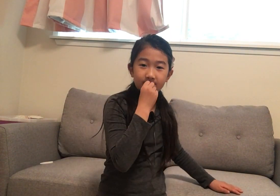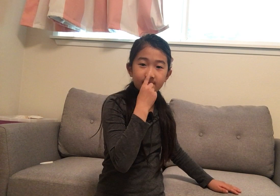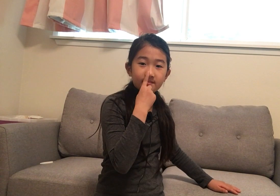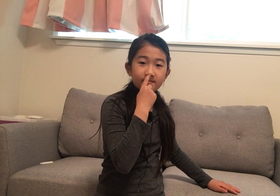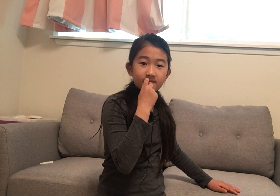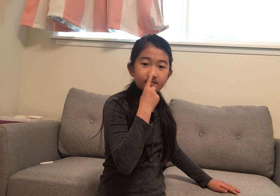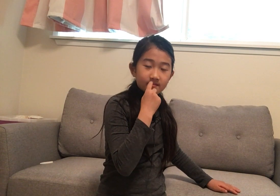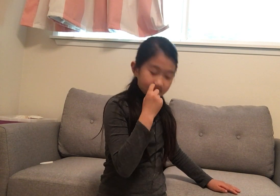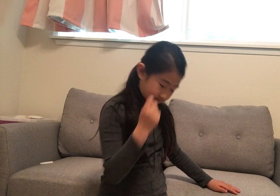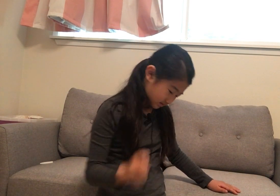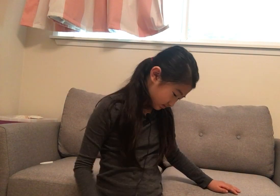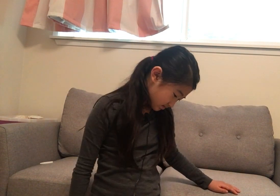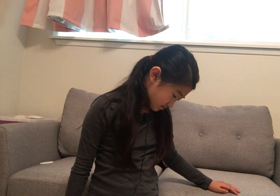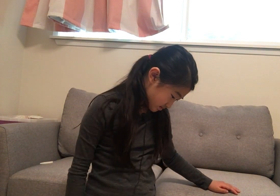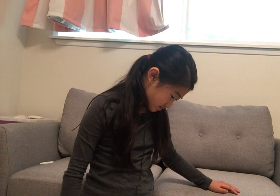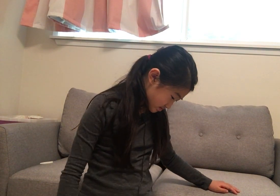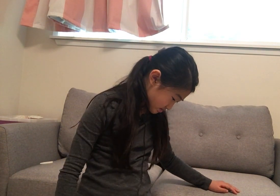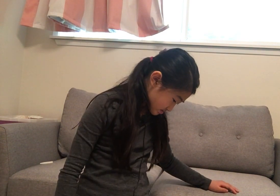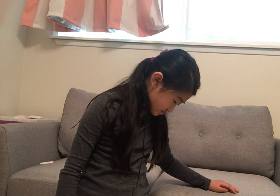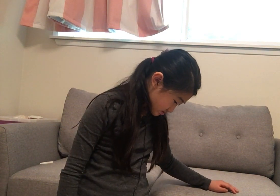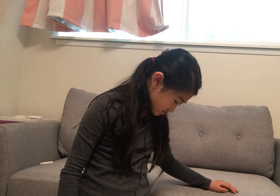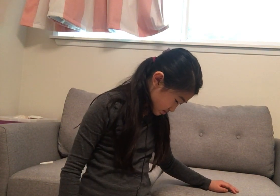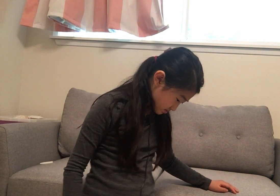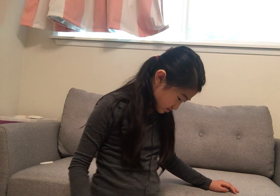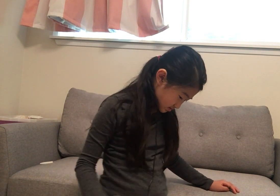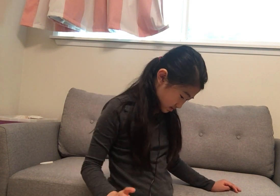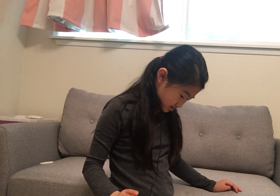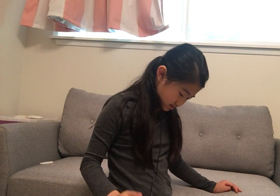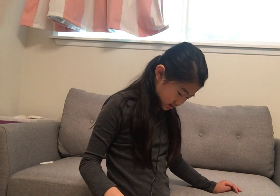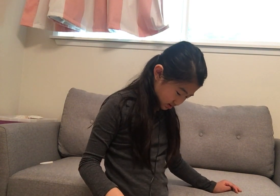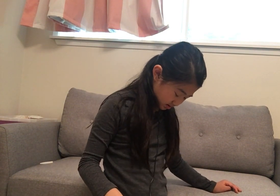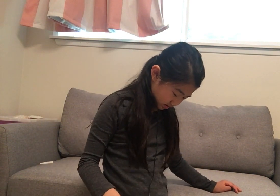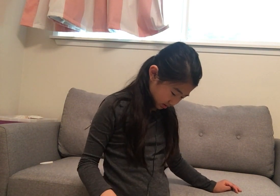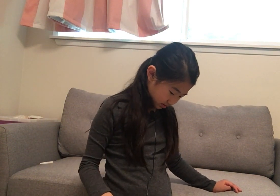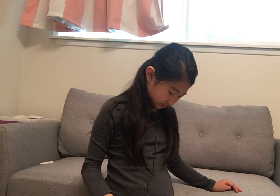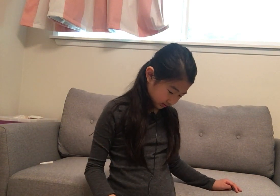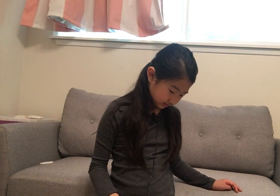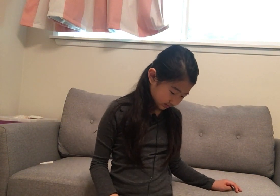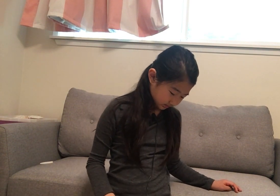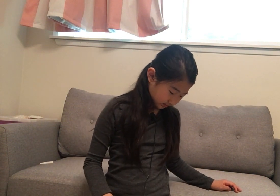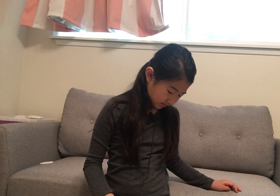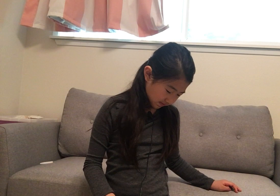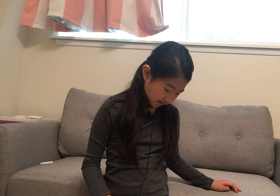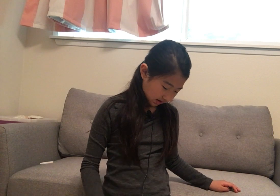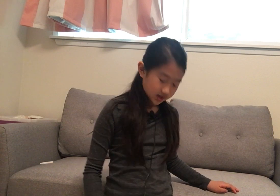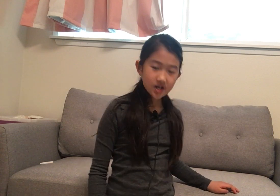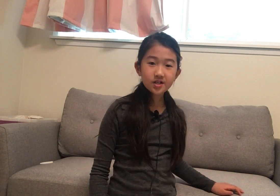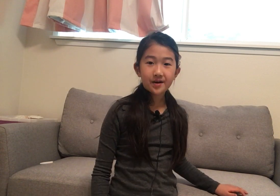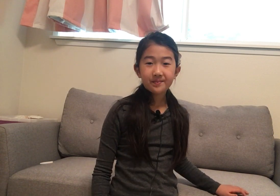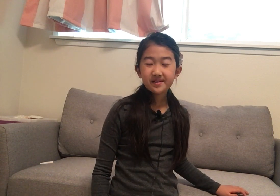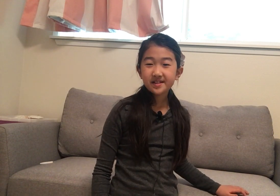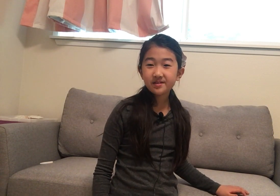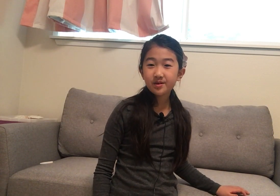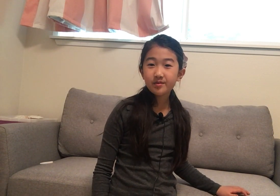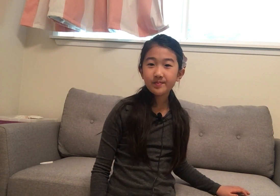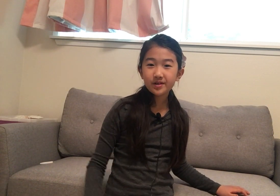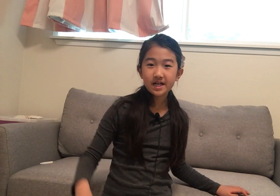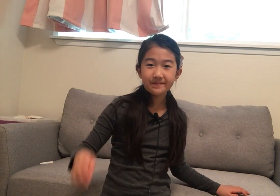good job let's do it one one more time